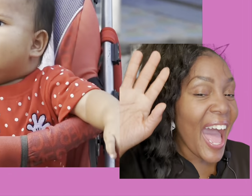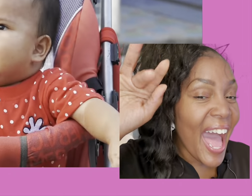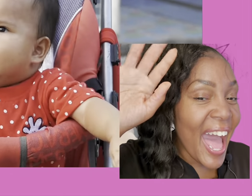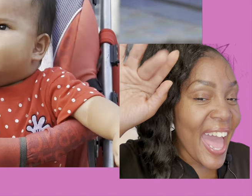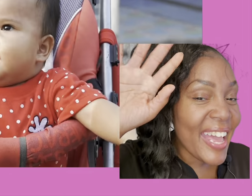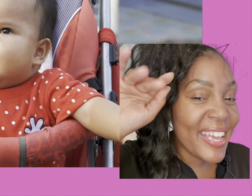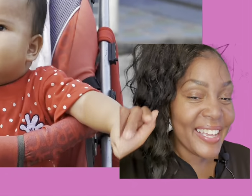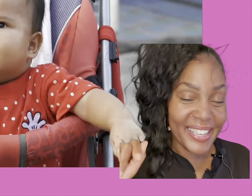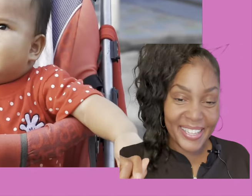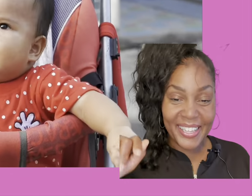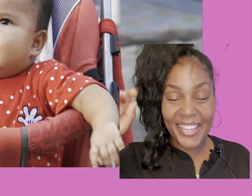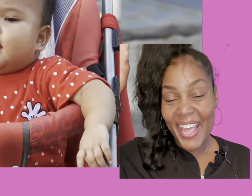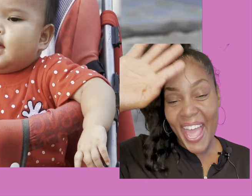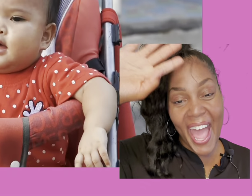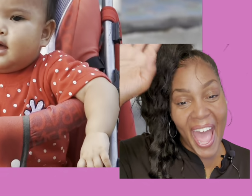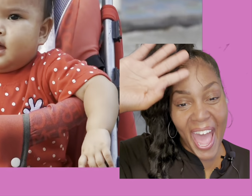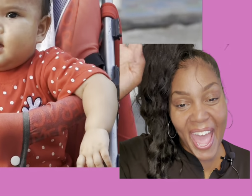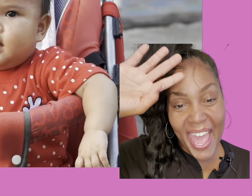Hi.